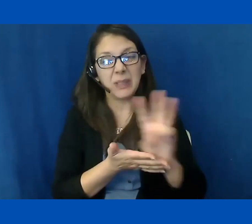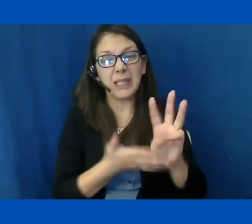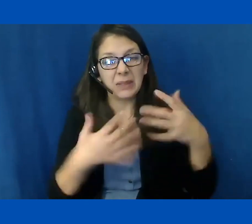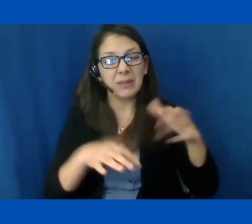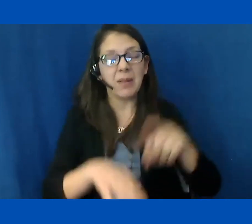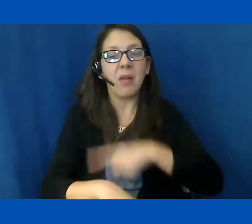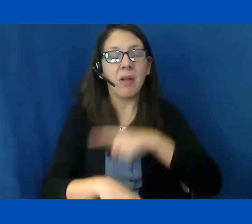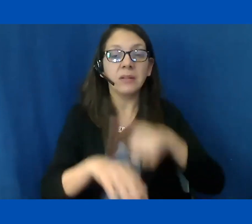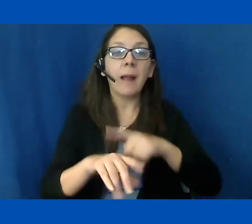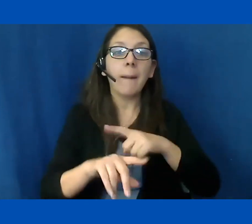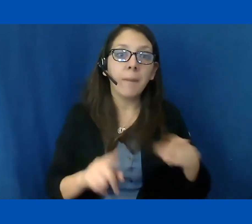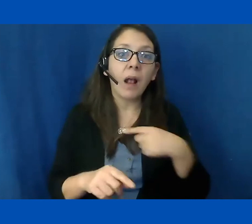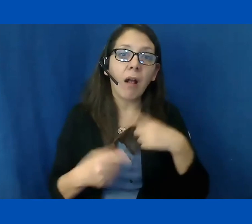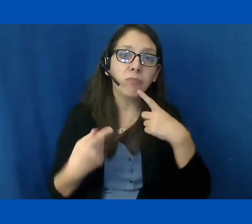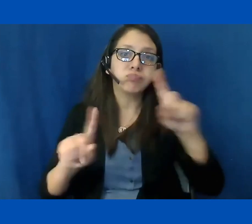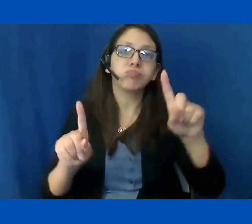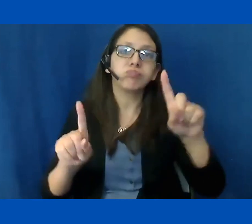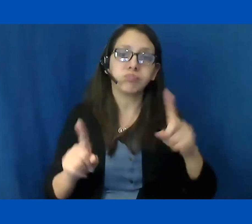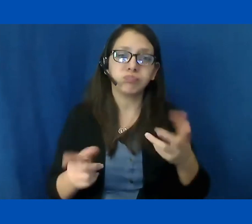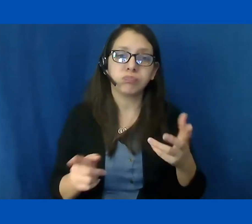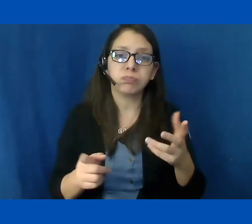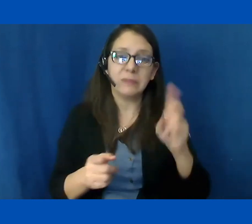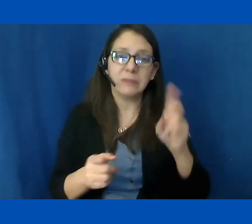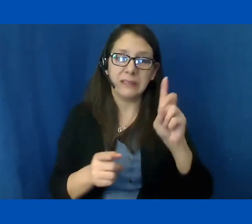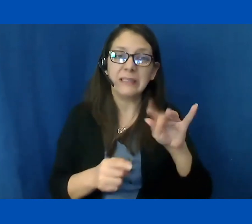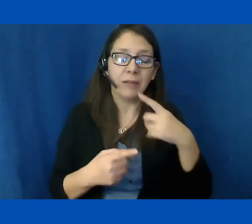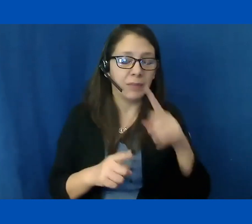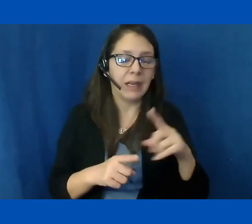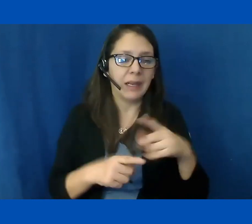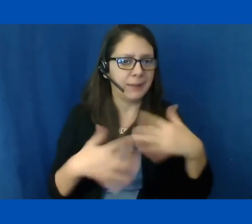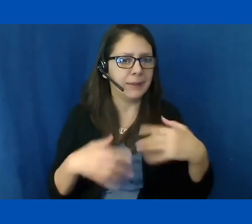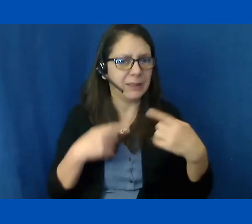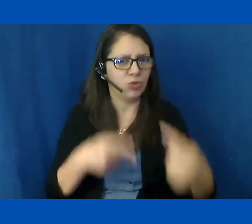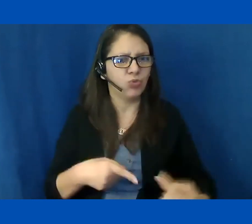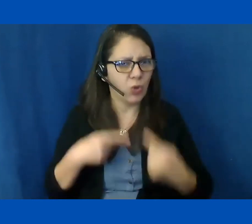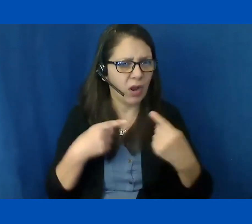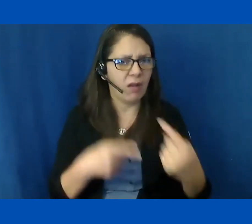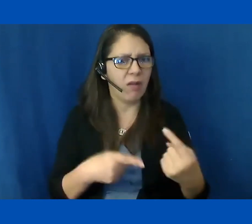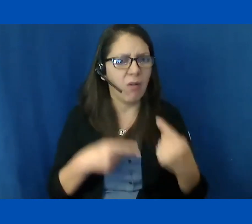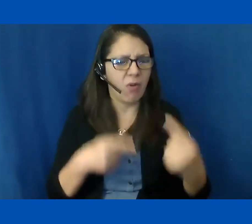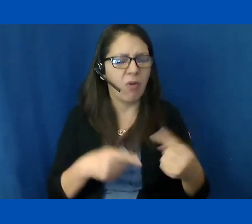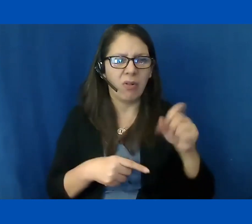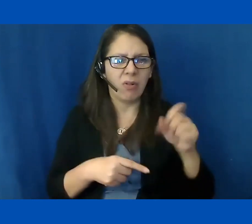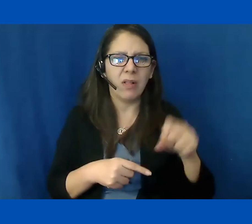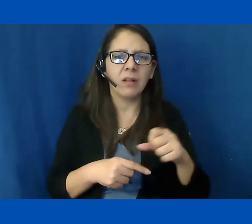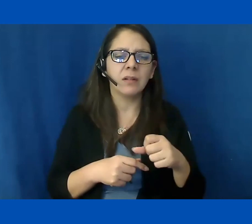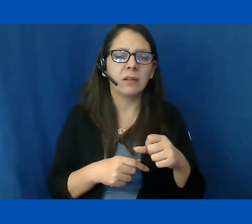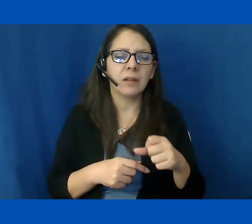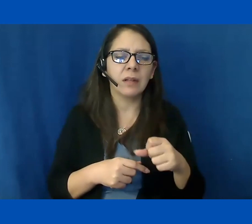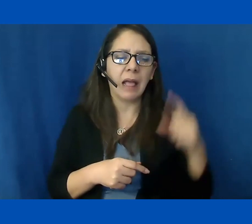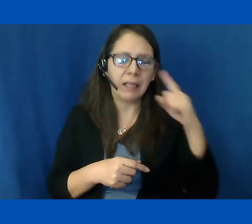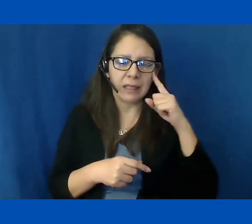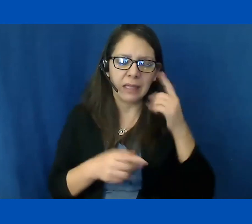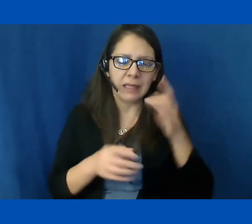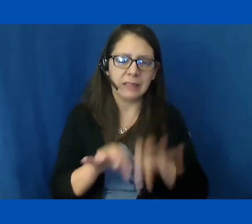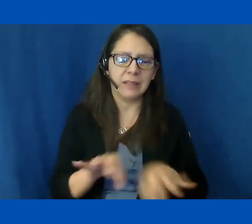got it done, And but it was a struggle. And um I think it's always important to advocate